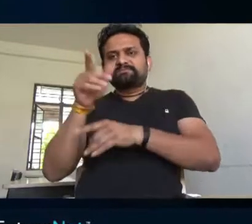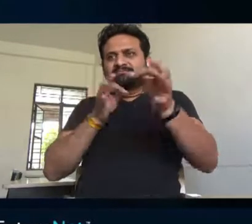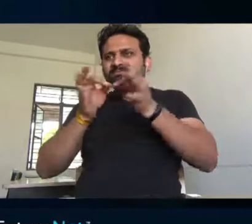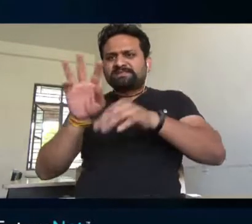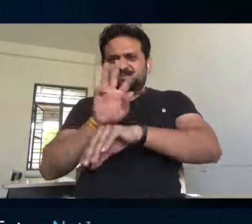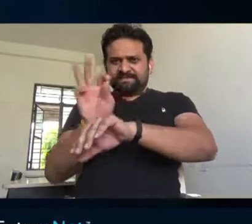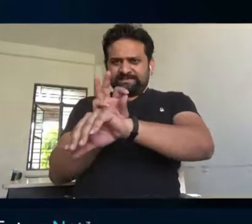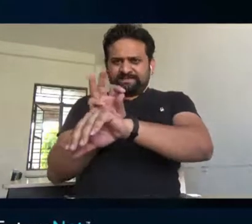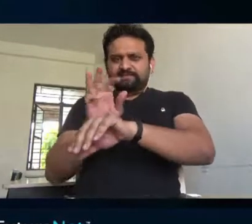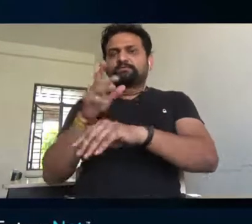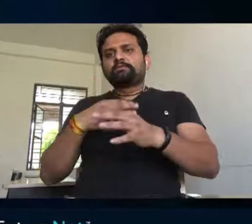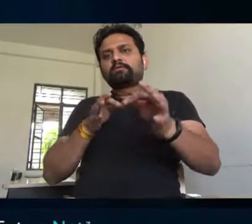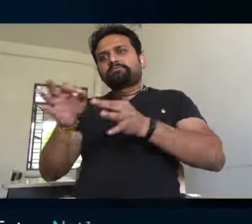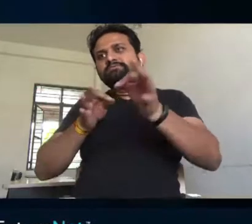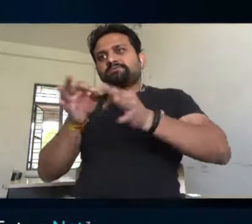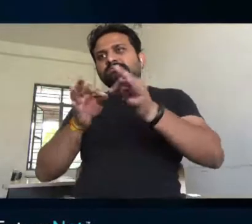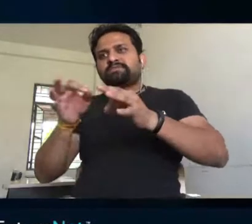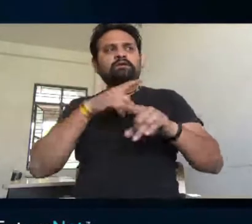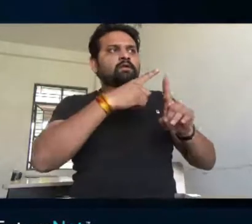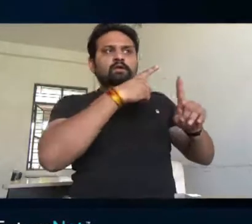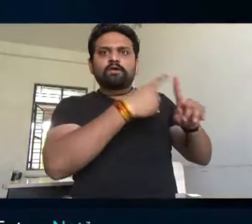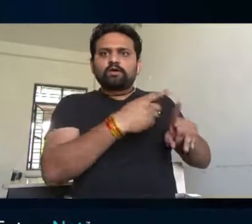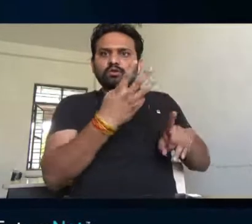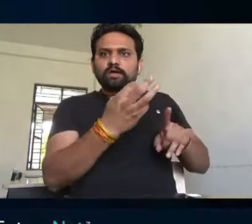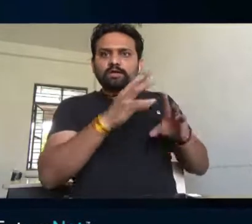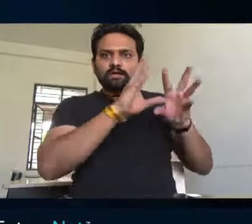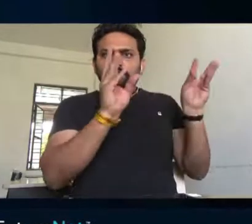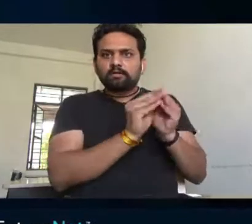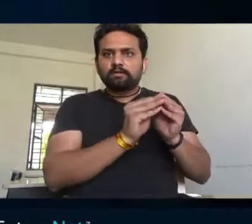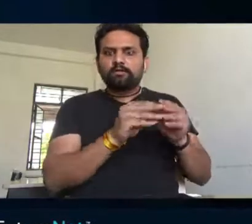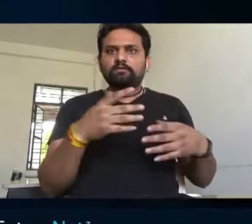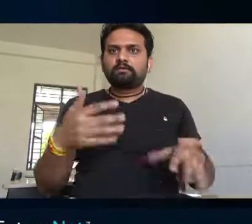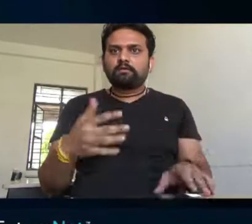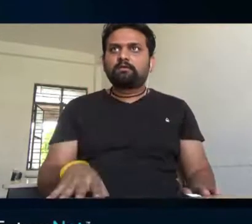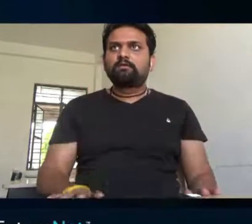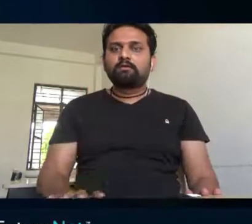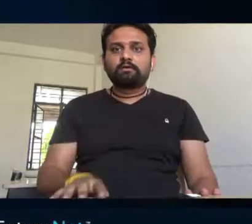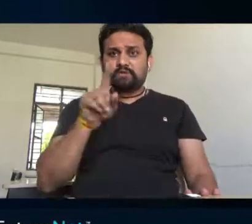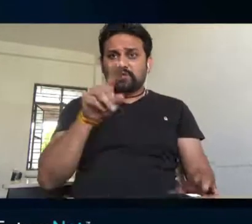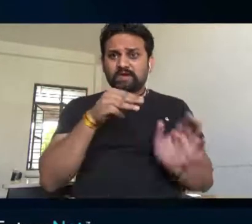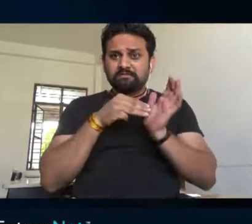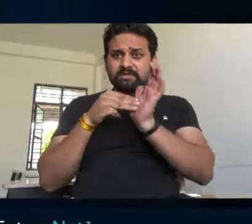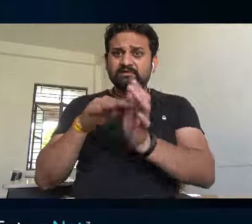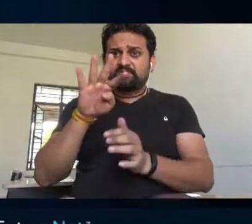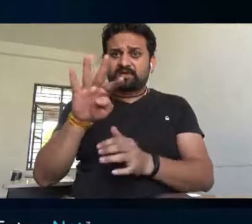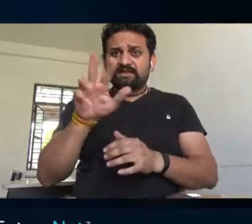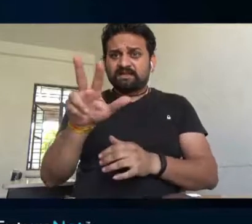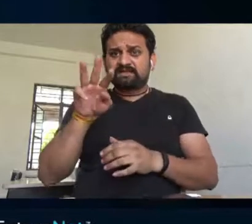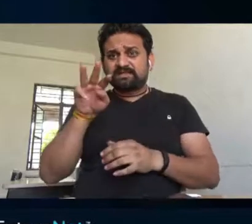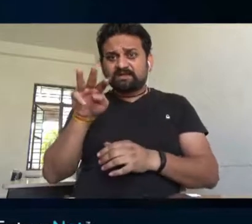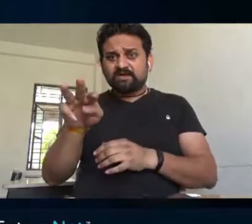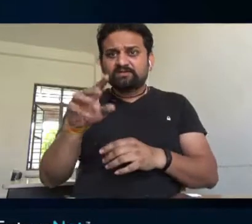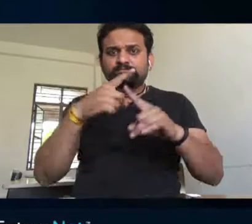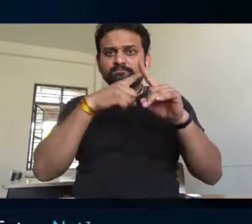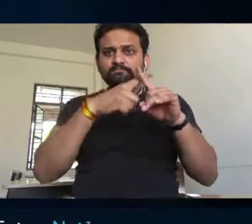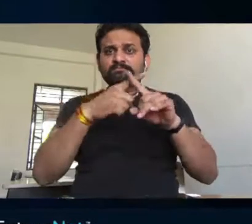is blinking and you have more coins. Every minute. After 30 minutes, when you need 30